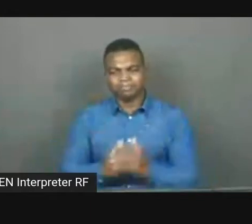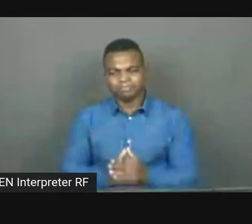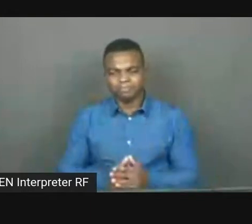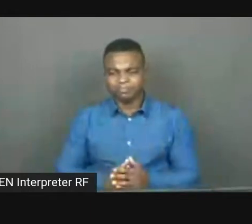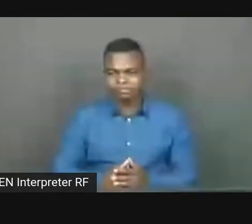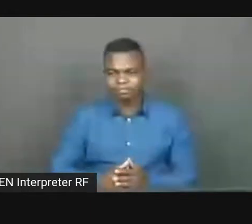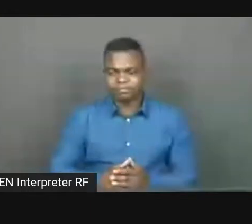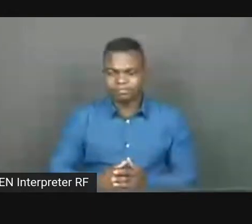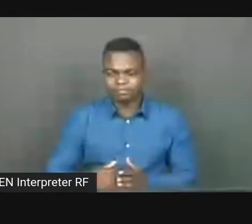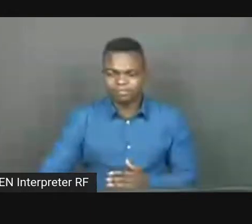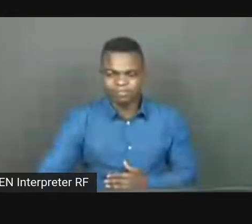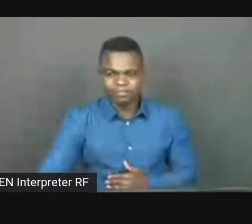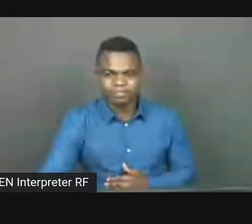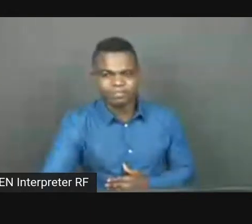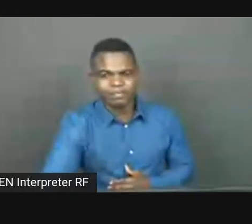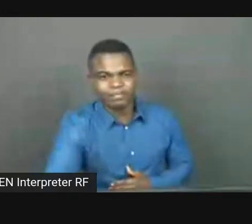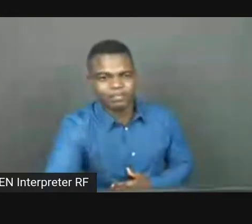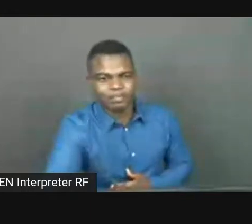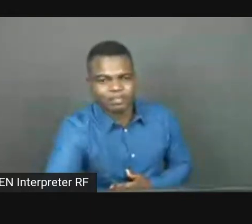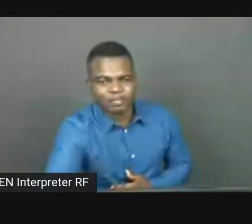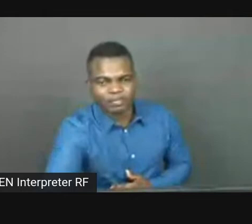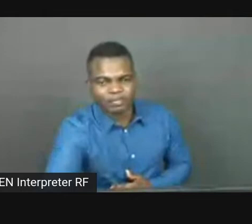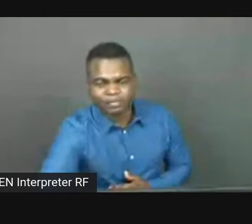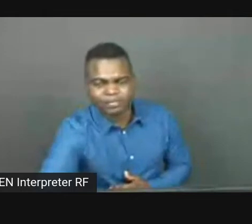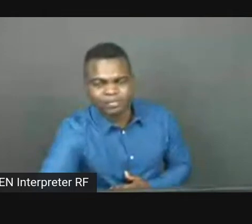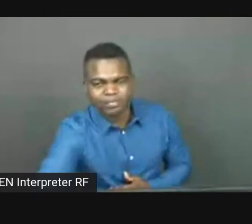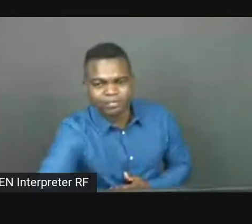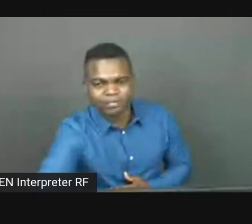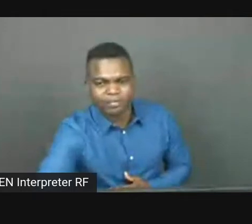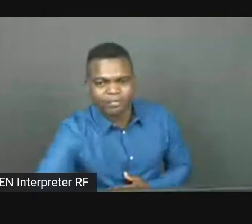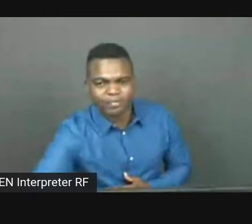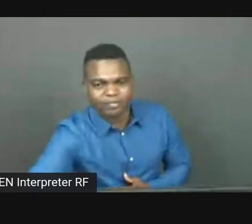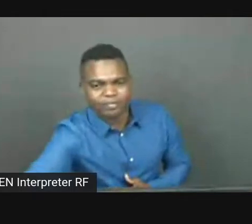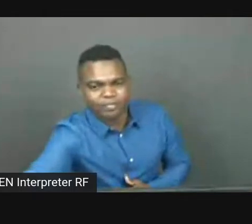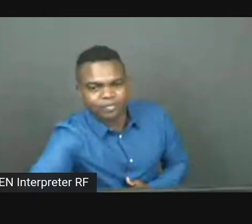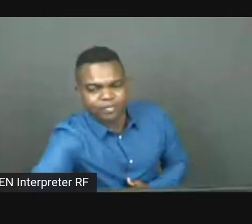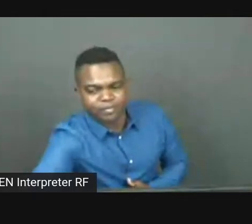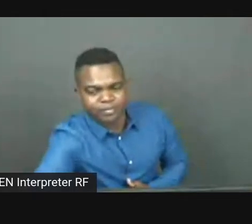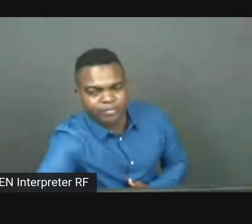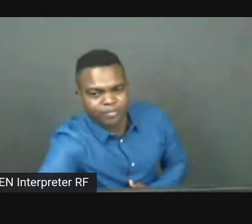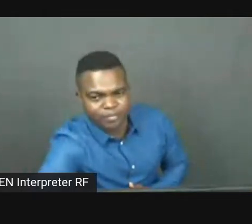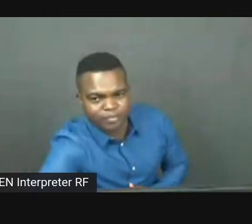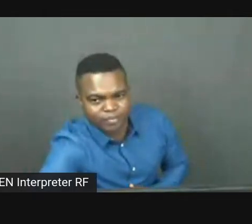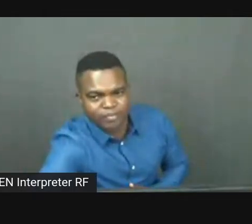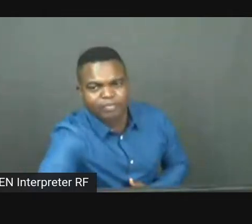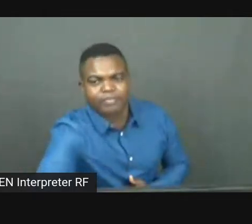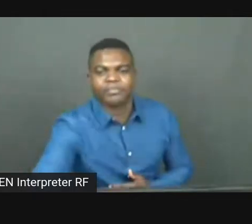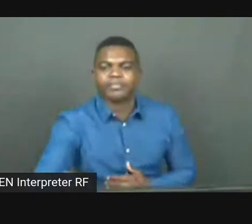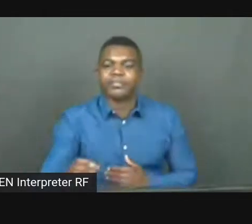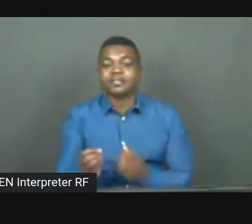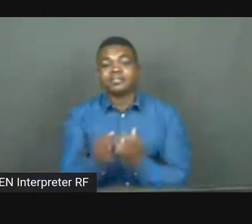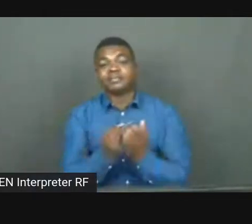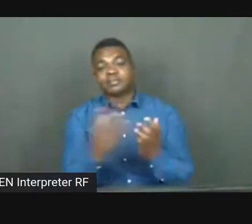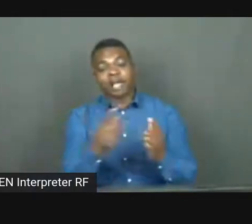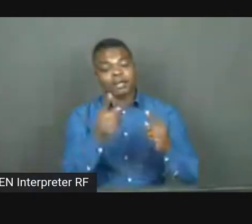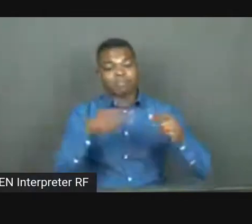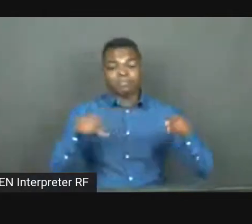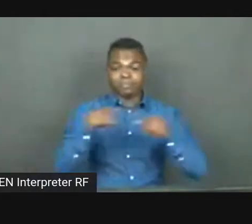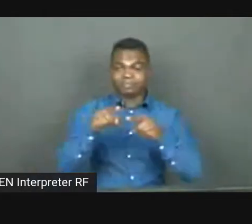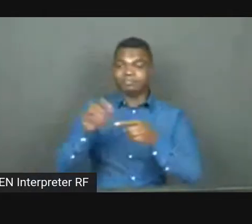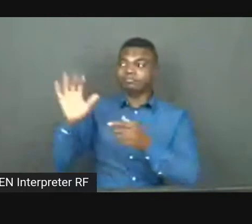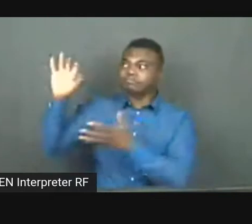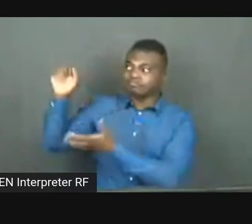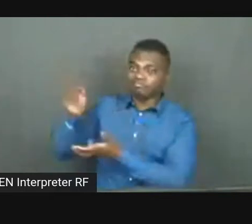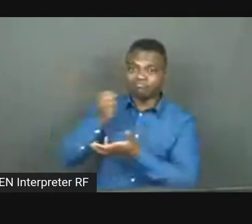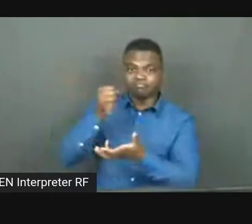also mixed. I think cash coordination, for example, is